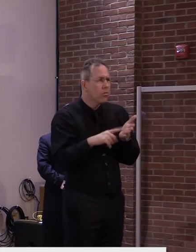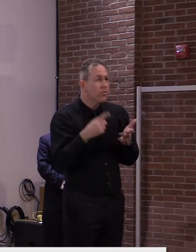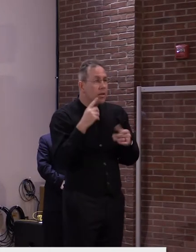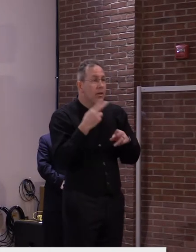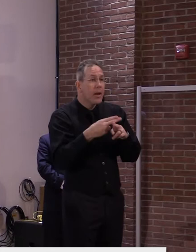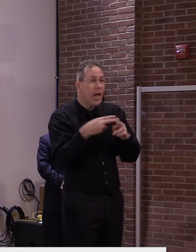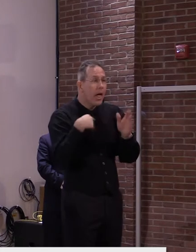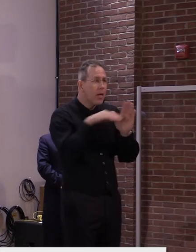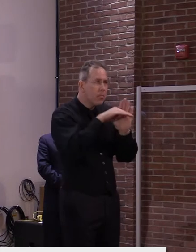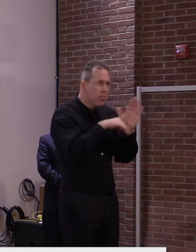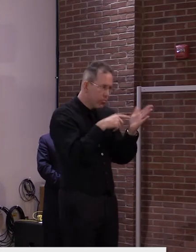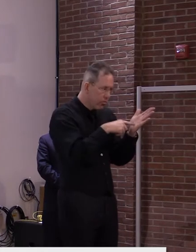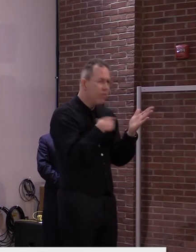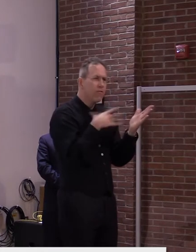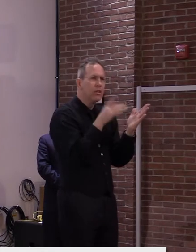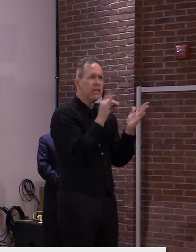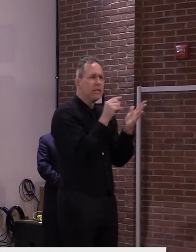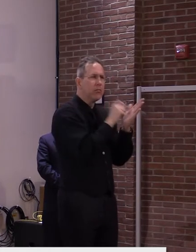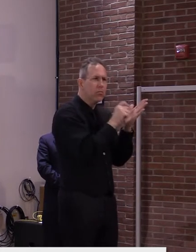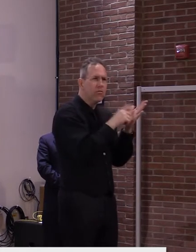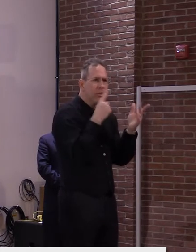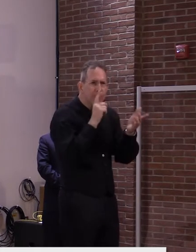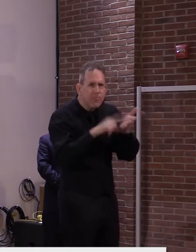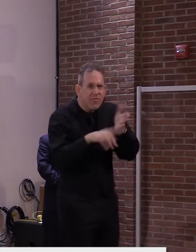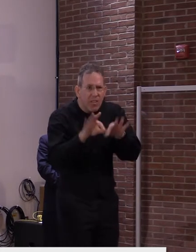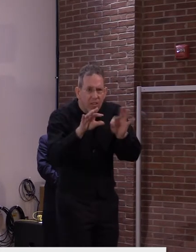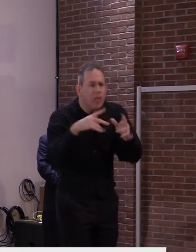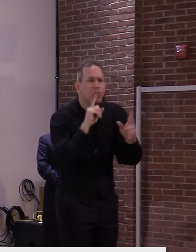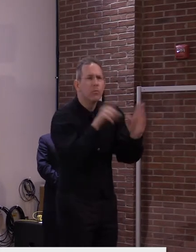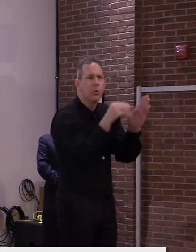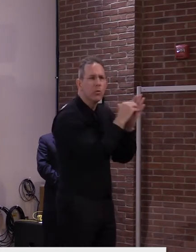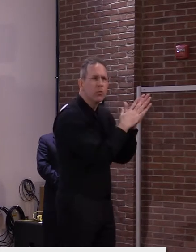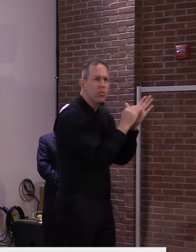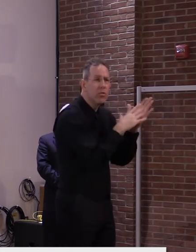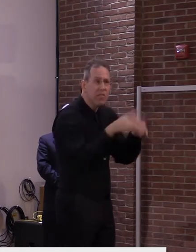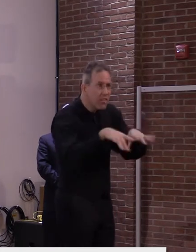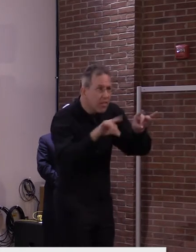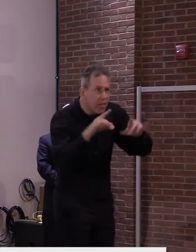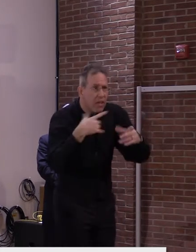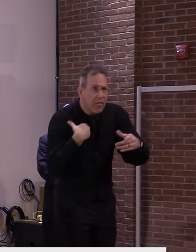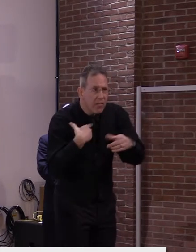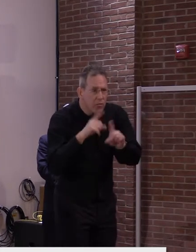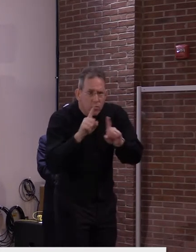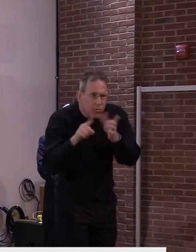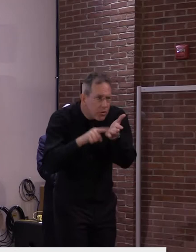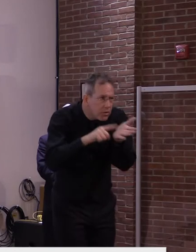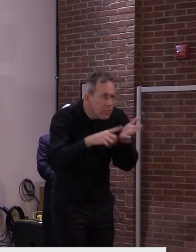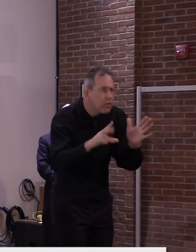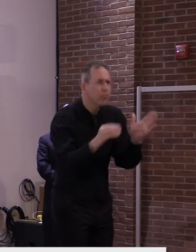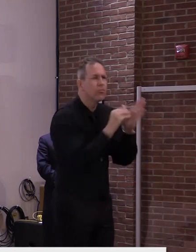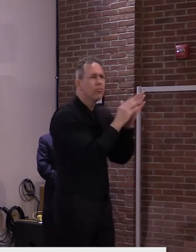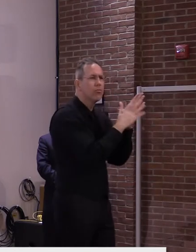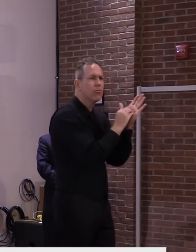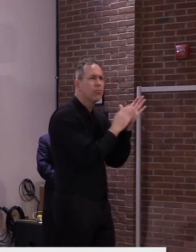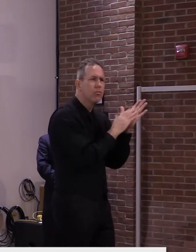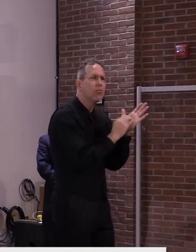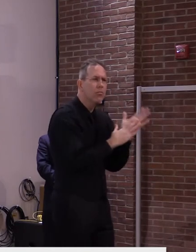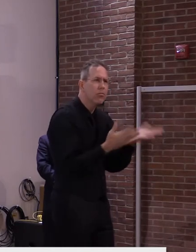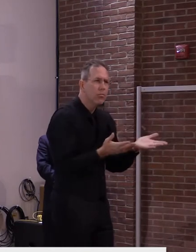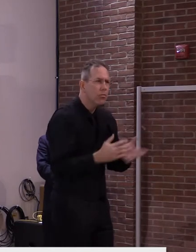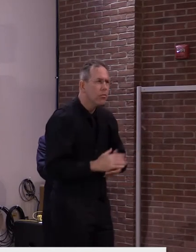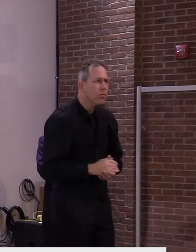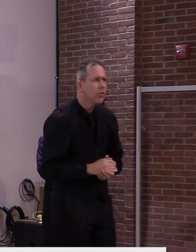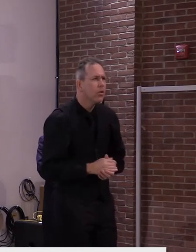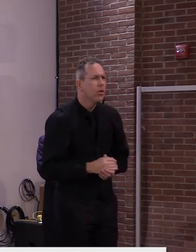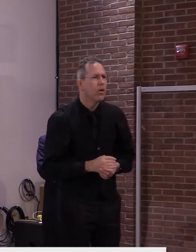time, especially at the level of an outbreak. I know we're pressed for time, so I will stop there. Some of these places still have